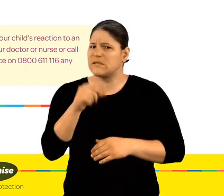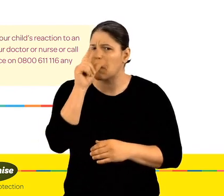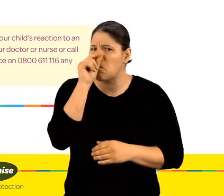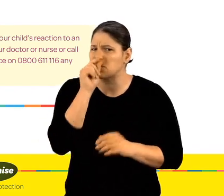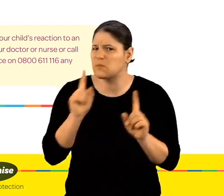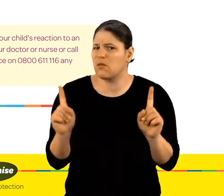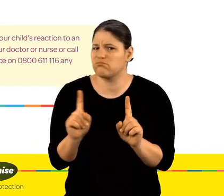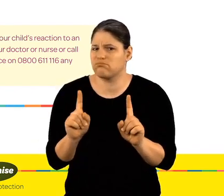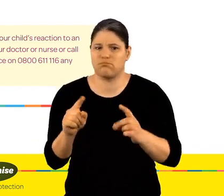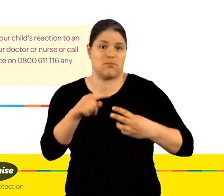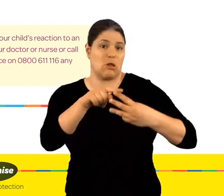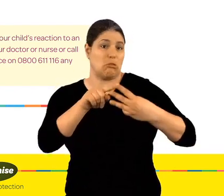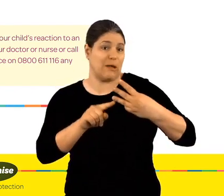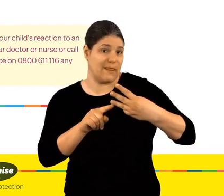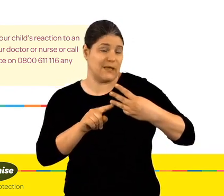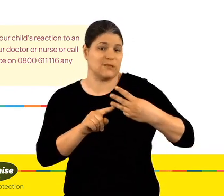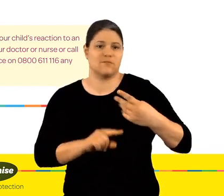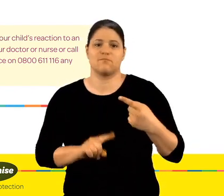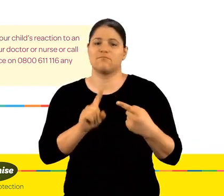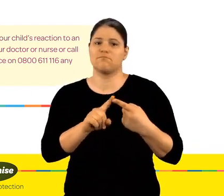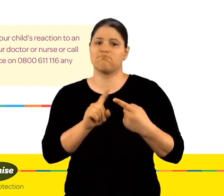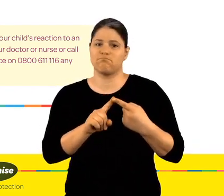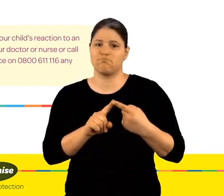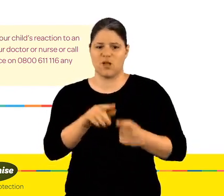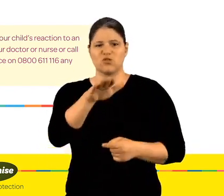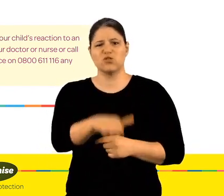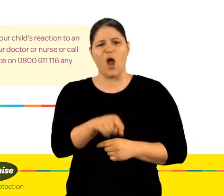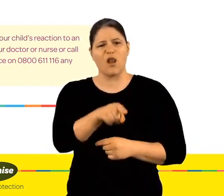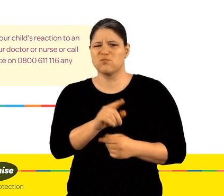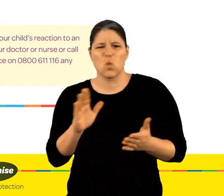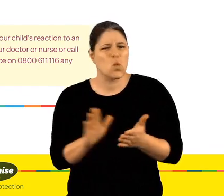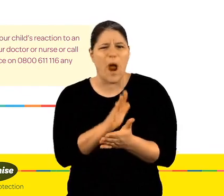They can take the form of irritability, tiredness and crying,